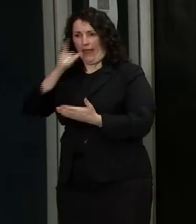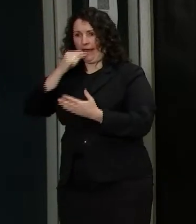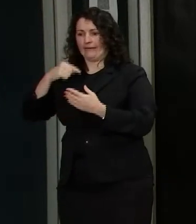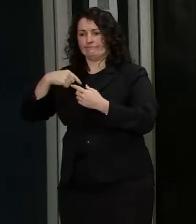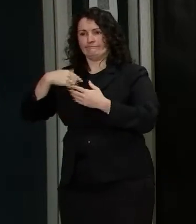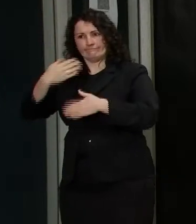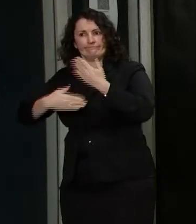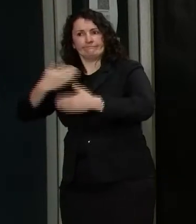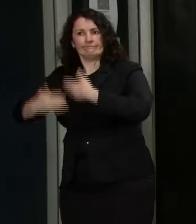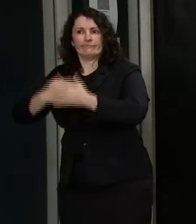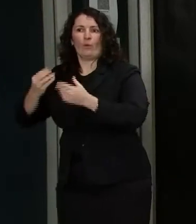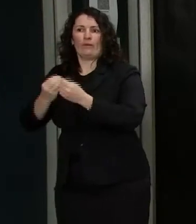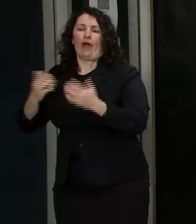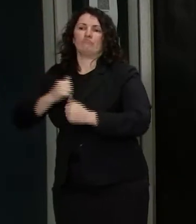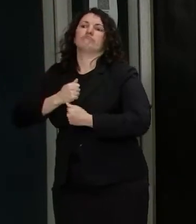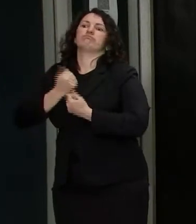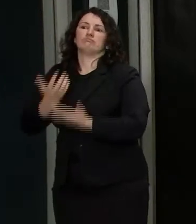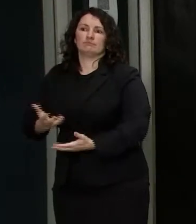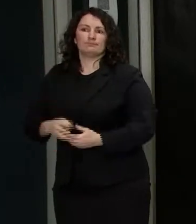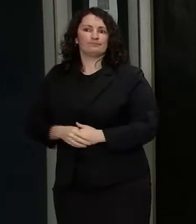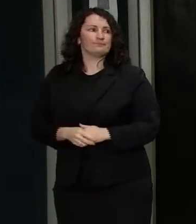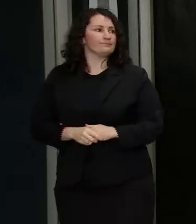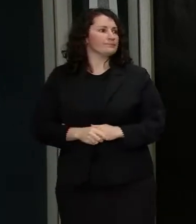Yeah, one more.